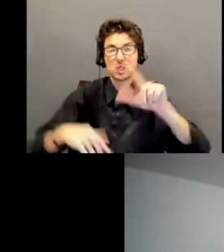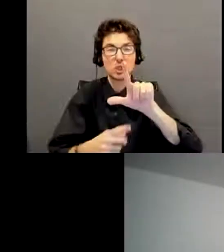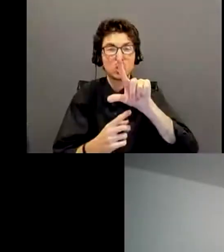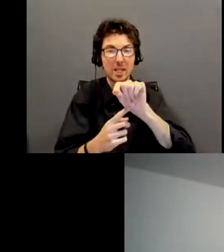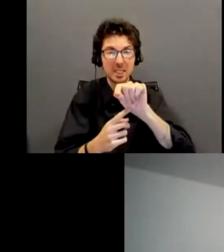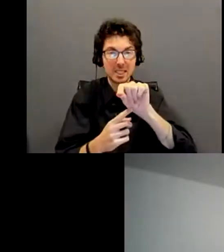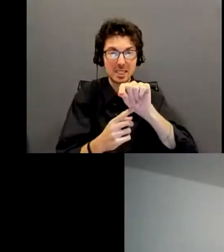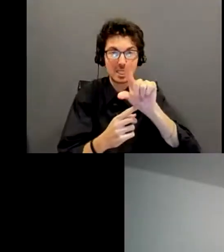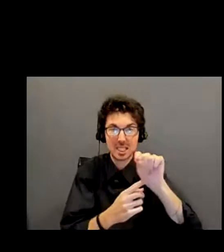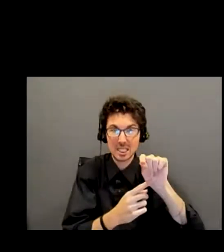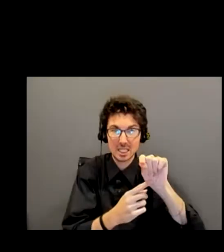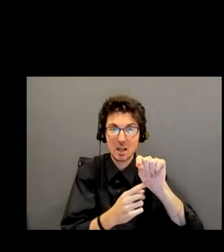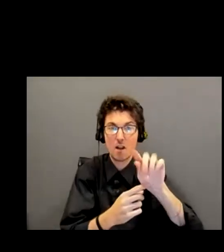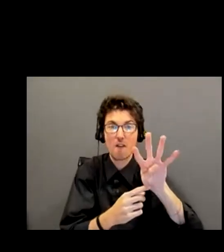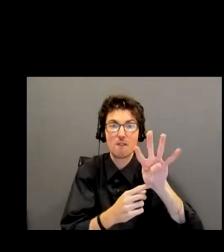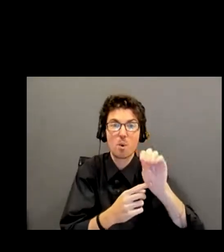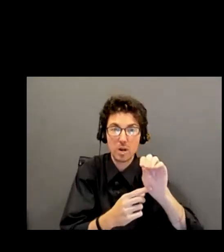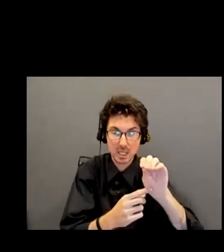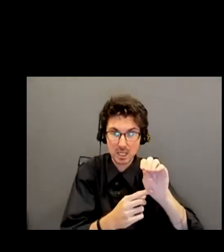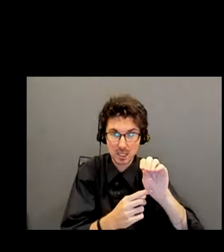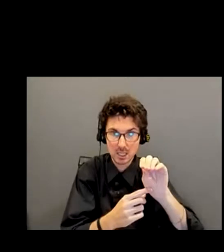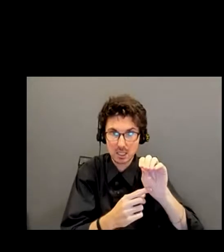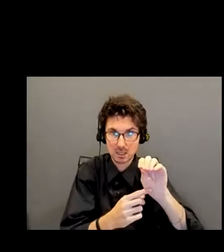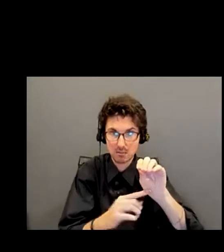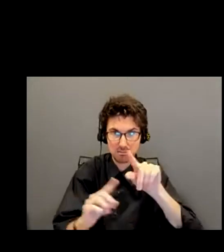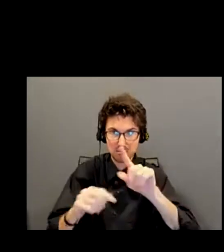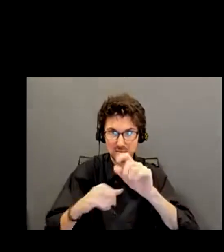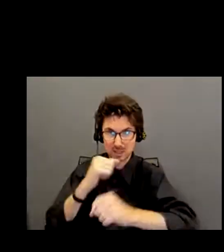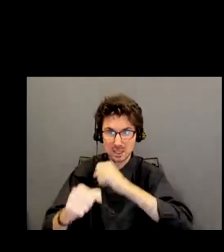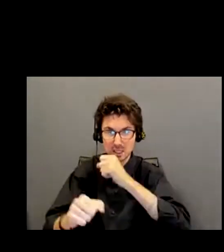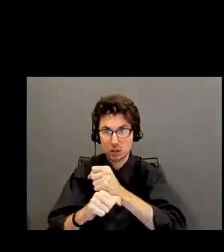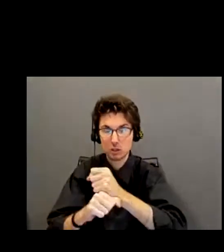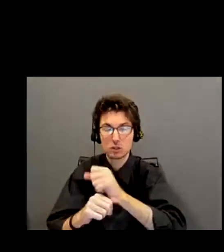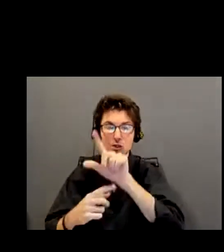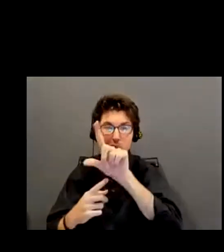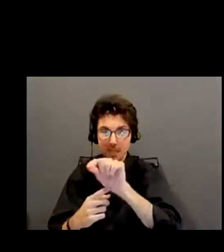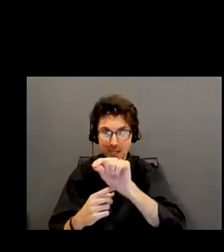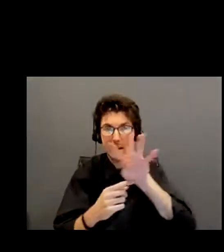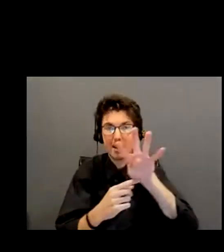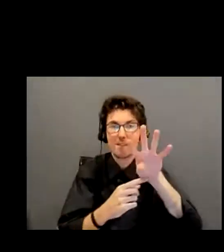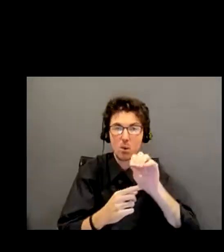like to change for children with disabilities? What do you wish for children with disabilities?